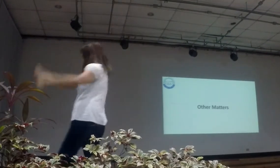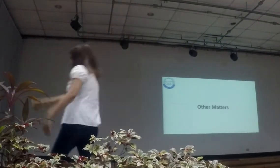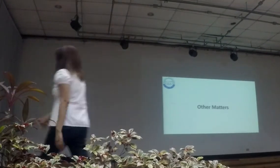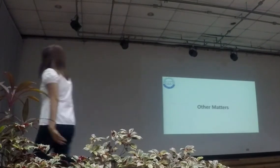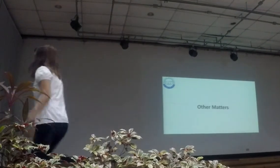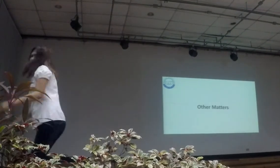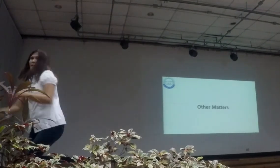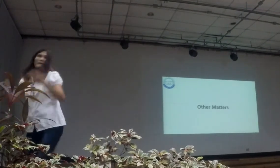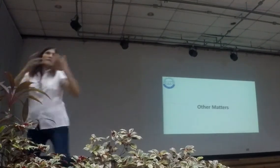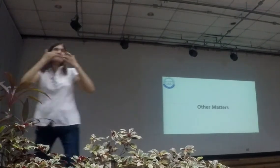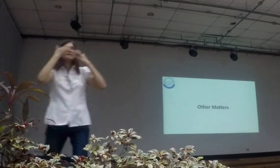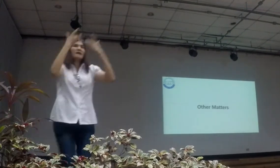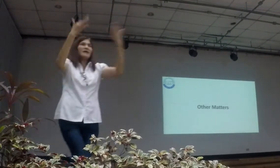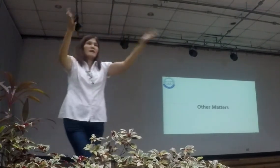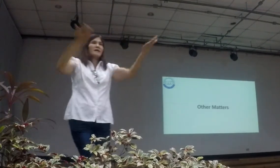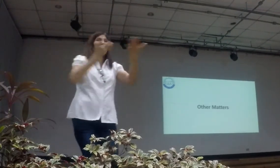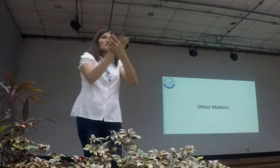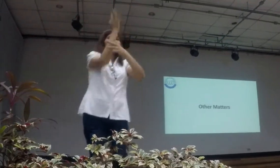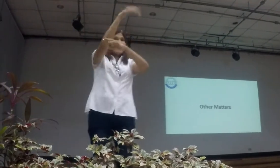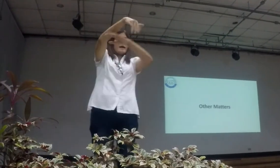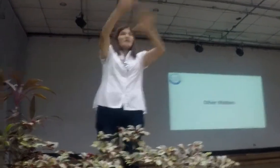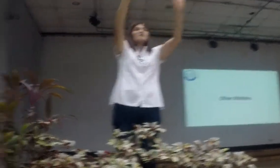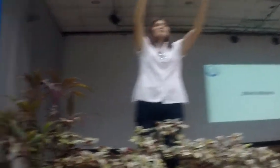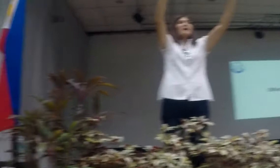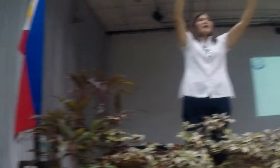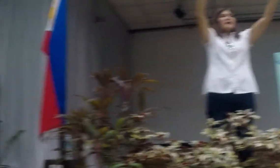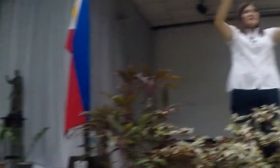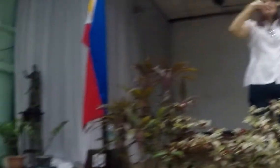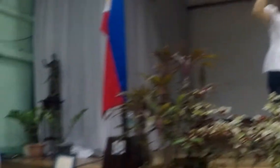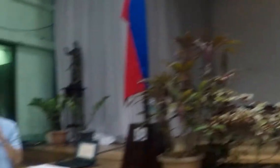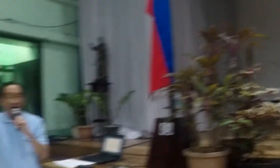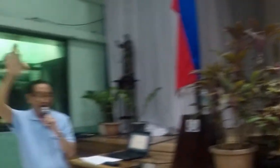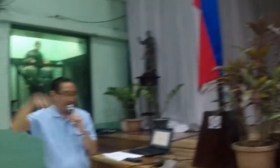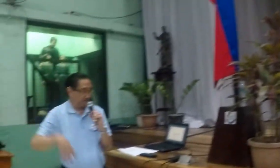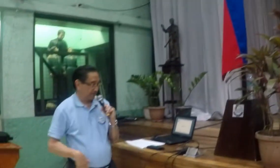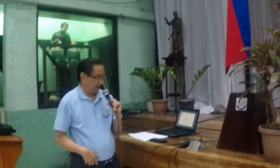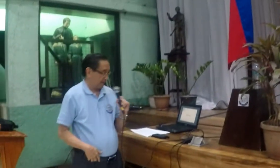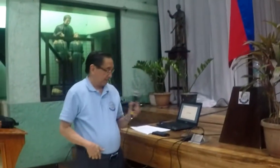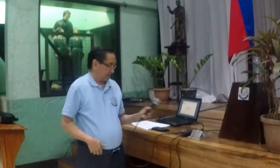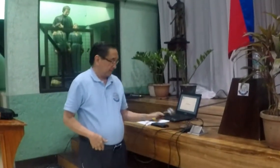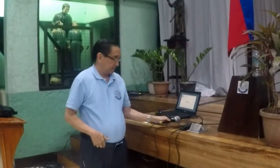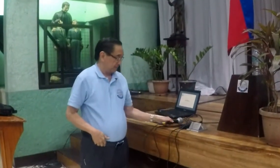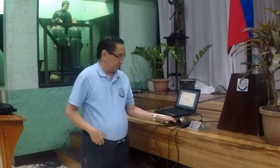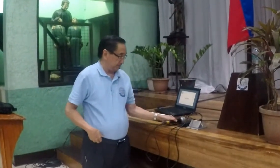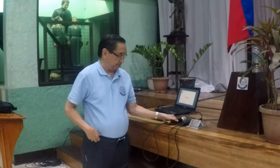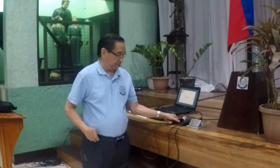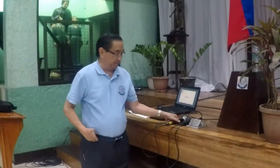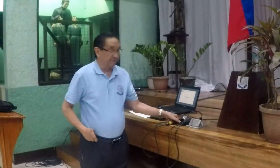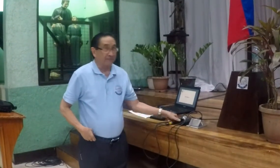Okay. Okay, thank you. Good night. Thank you, everybody. Bye-bye.